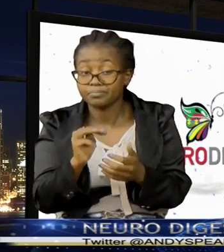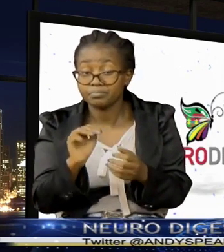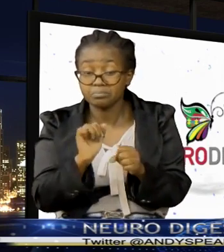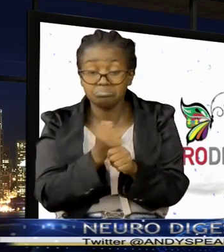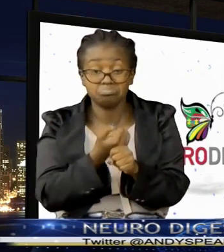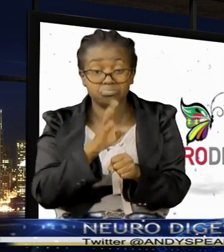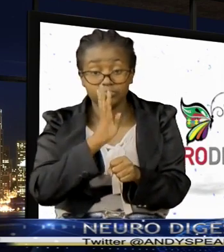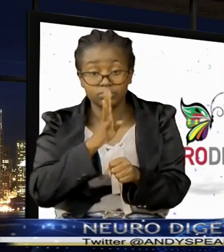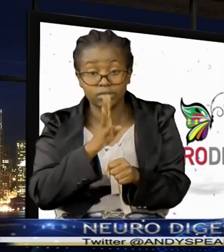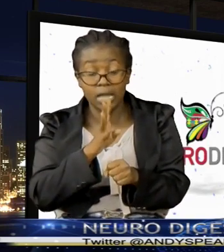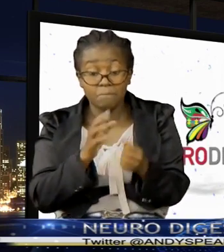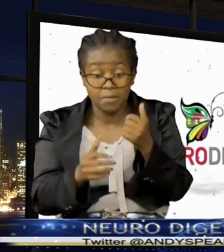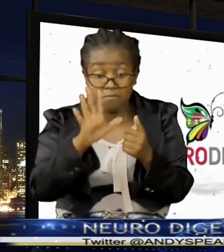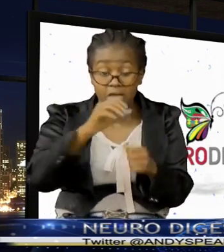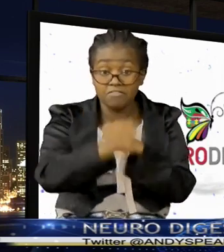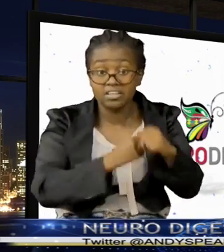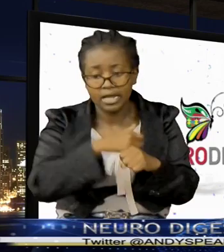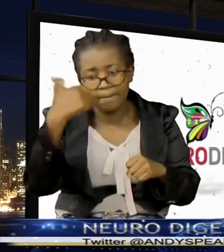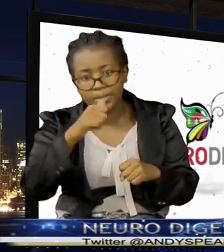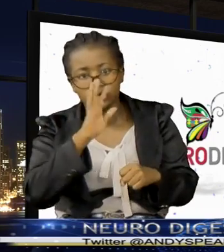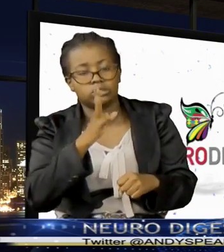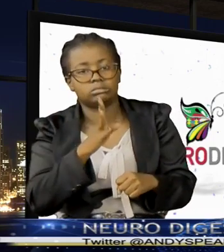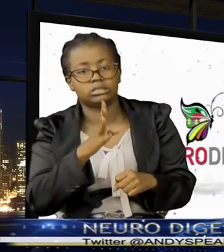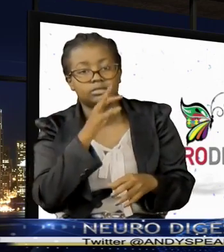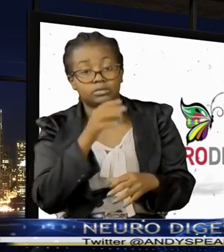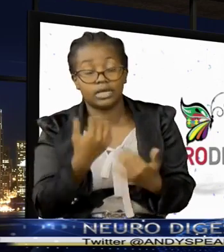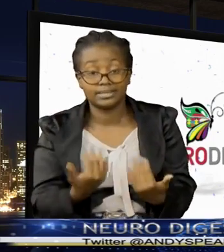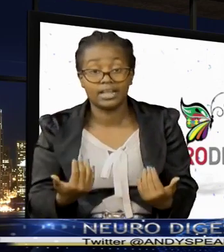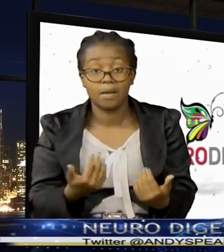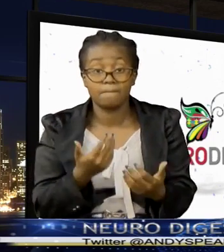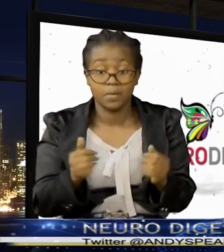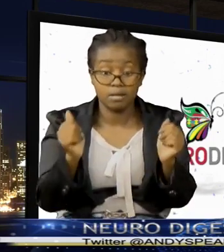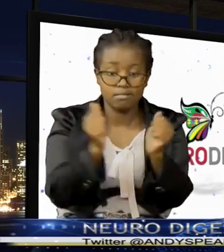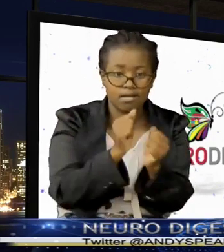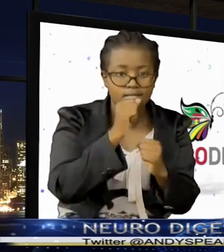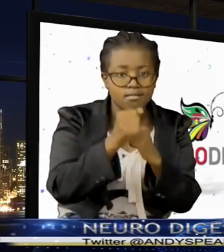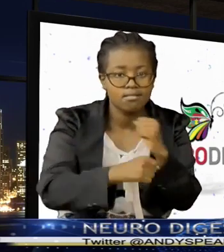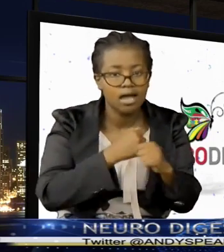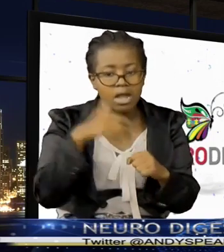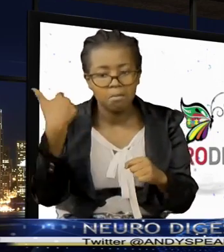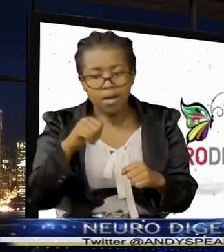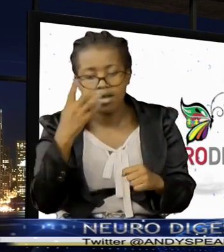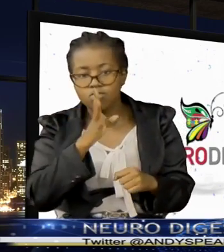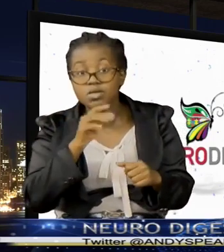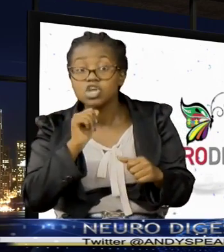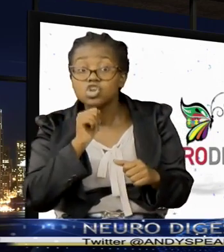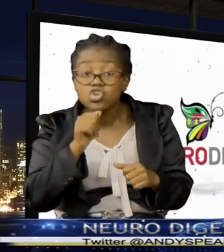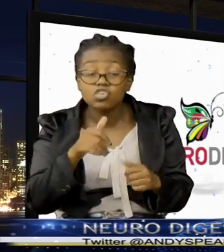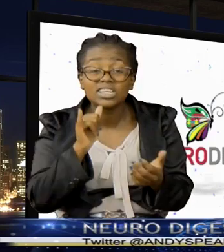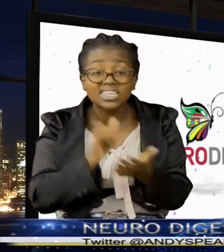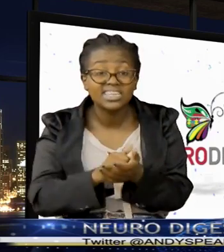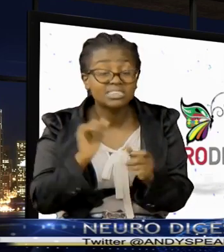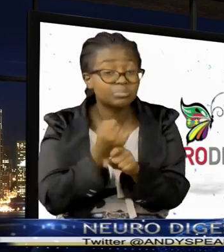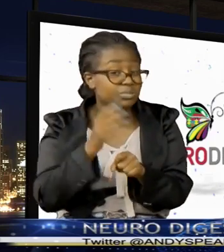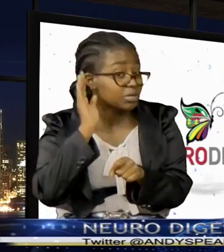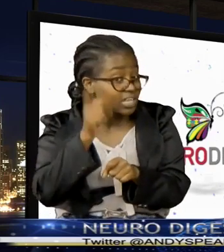is 5 and they've not yet started talking, when a child is almost 10 and they've not started talking, it's not that they can't hear you,